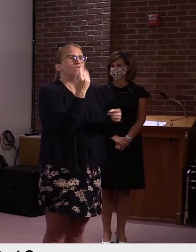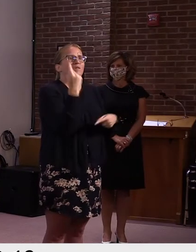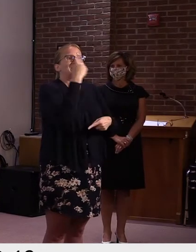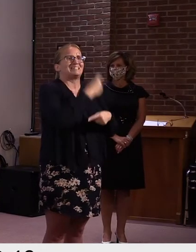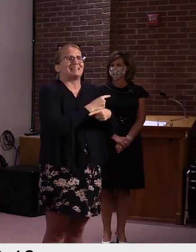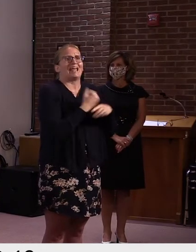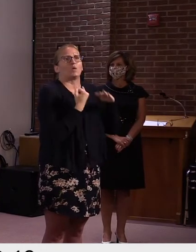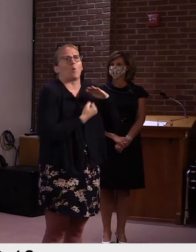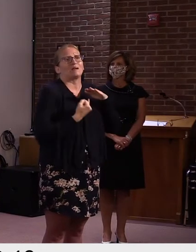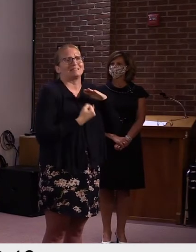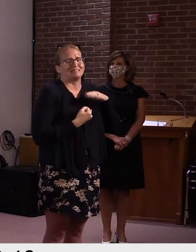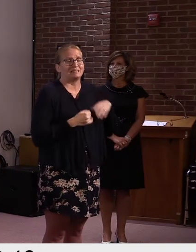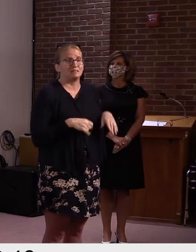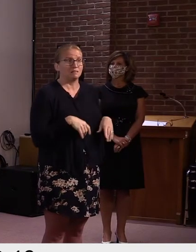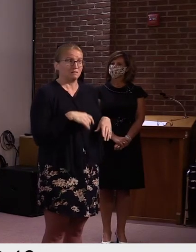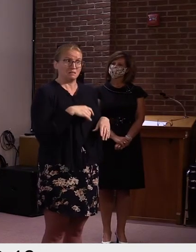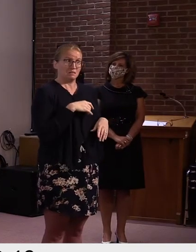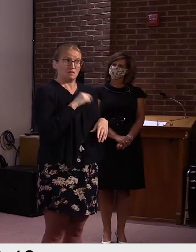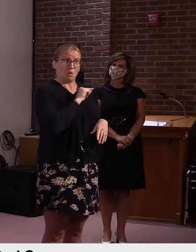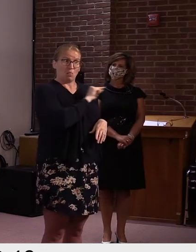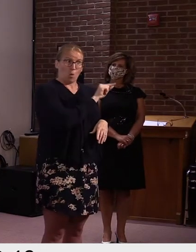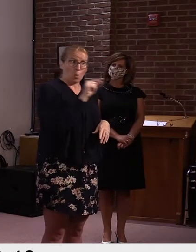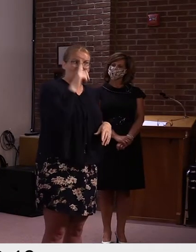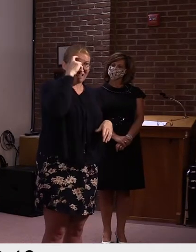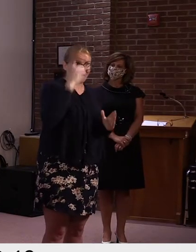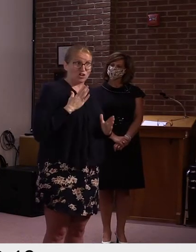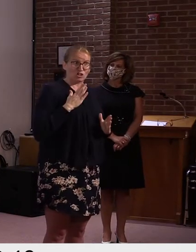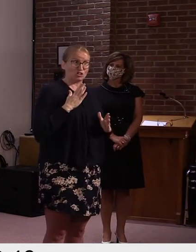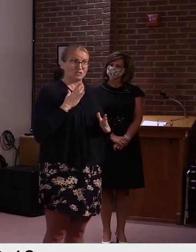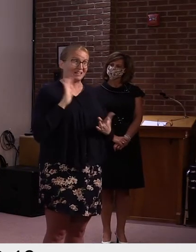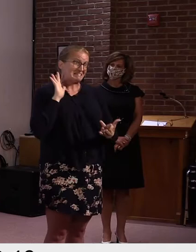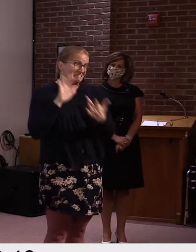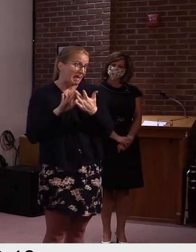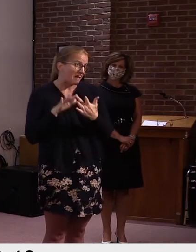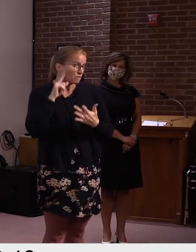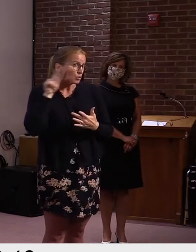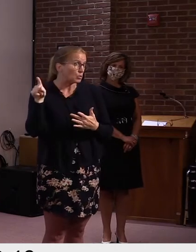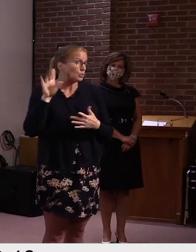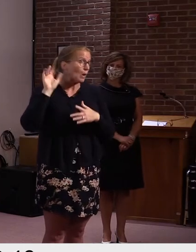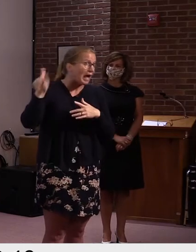out to you for any advice or perspective. They have not.